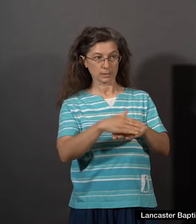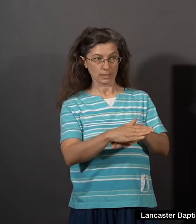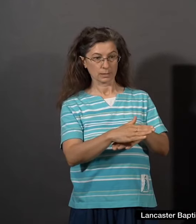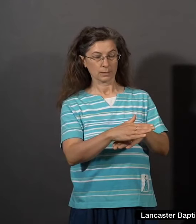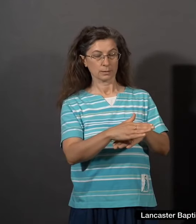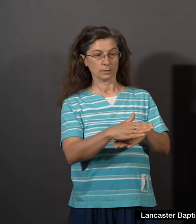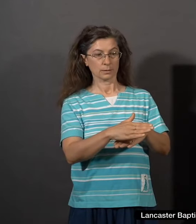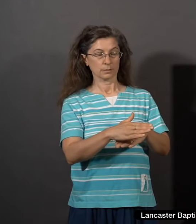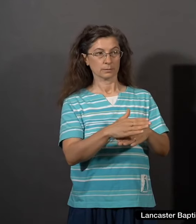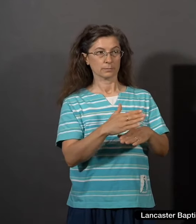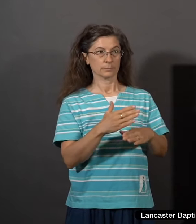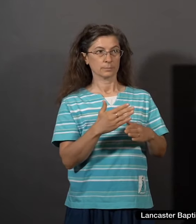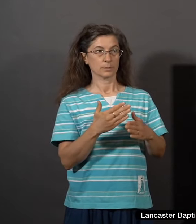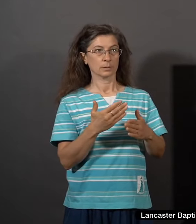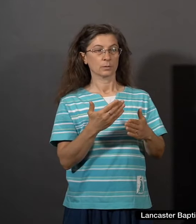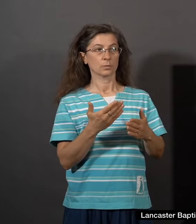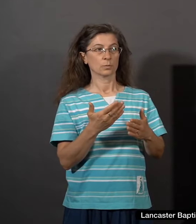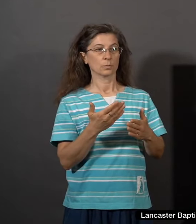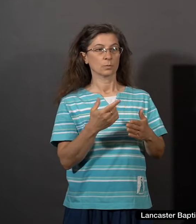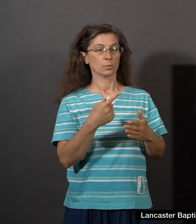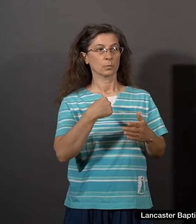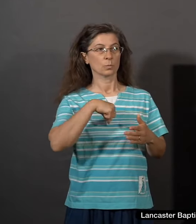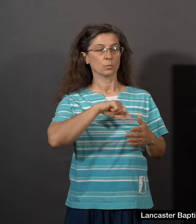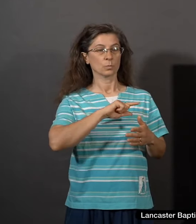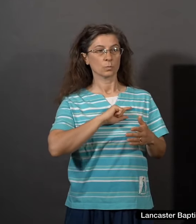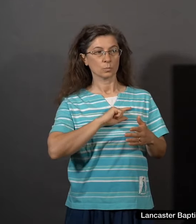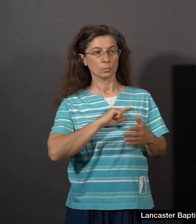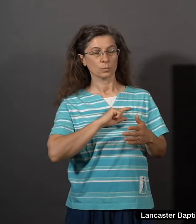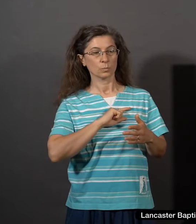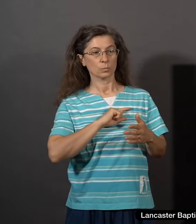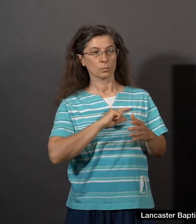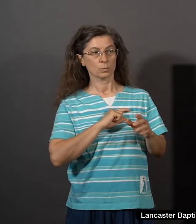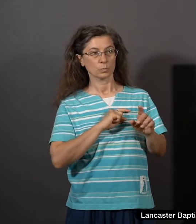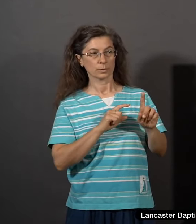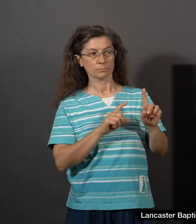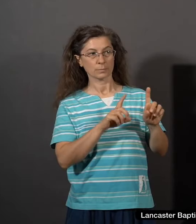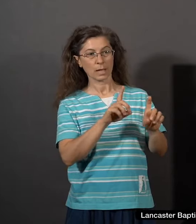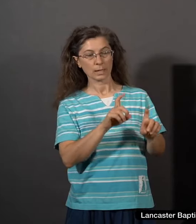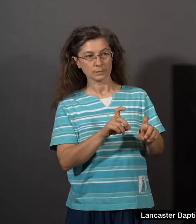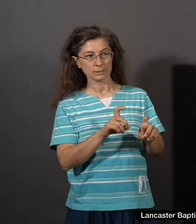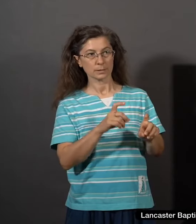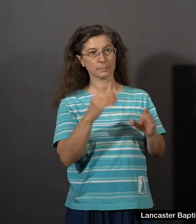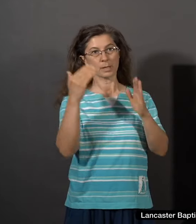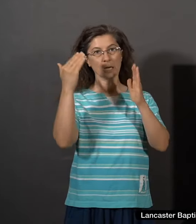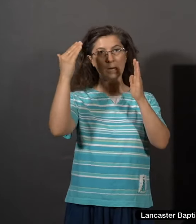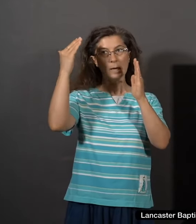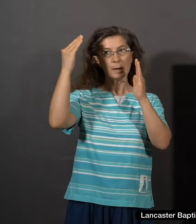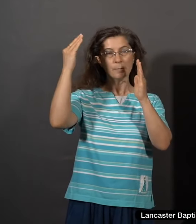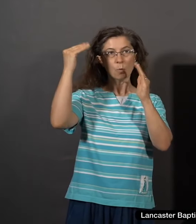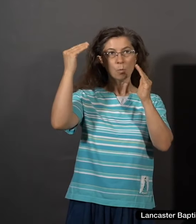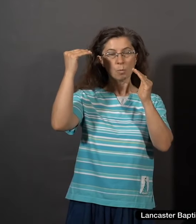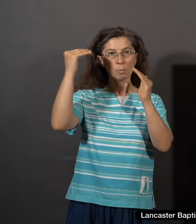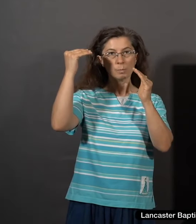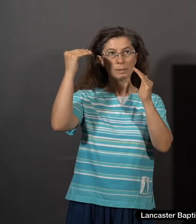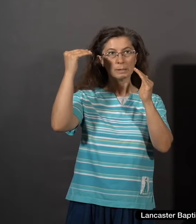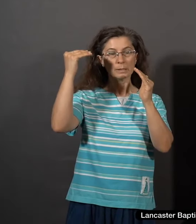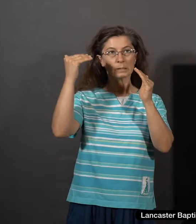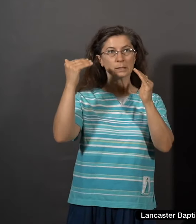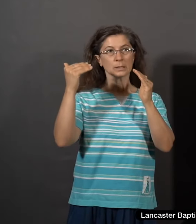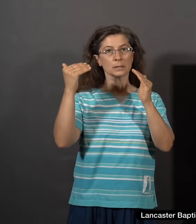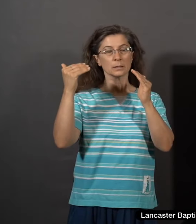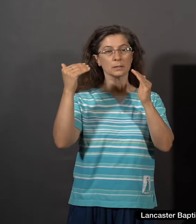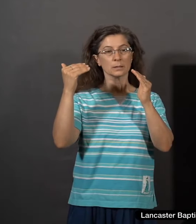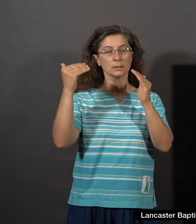we want to at least go on the record that we were asking and uh i'm still hopeful that with any of these officials we might have the opportunity